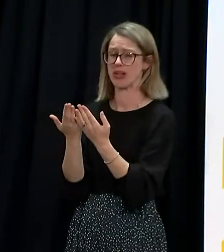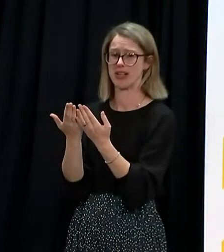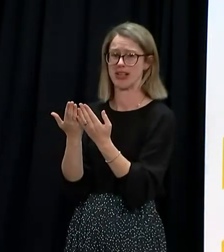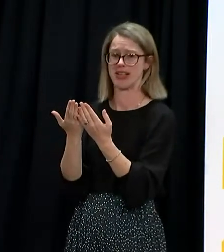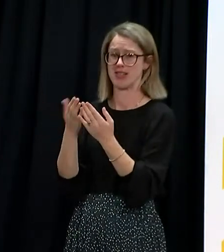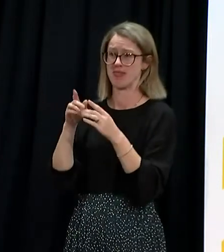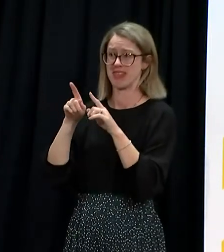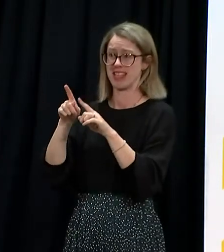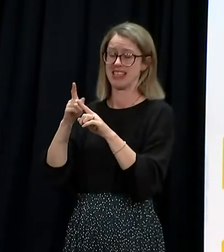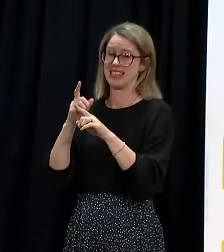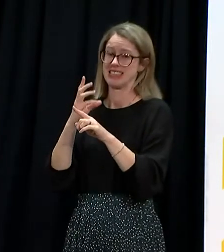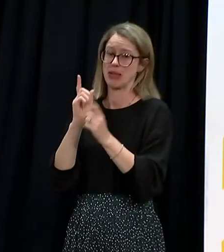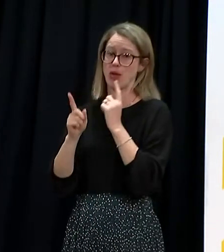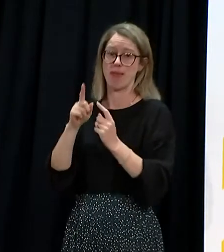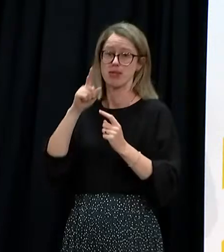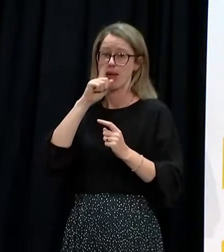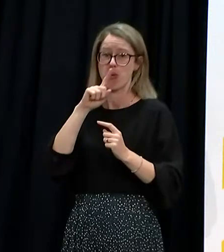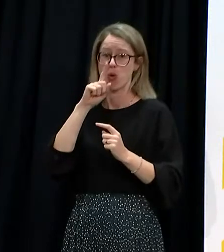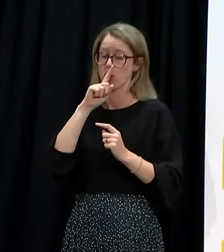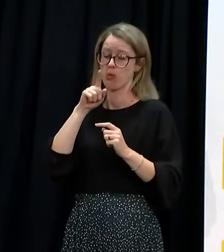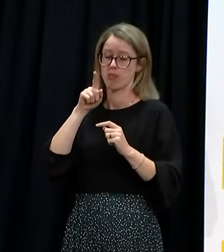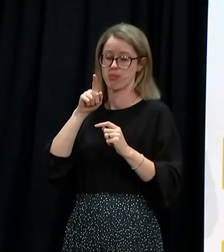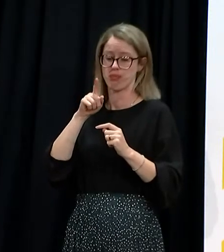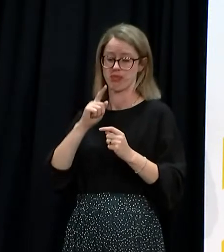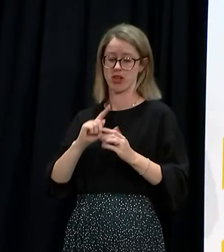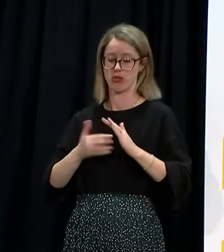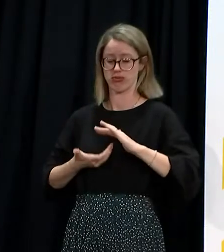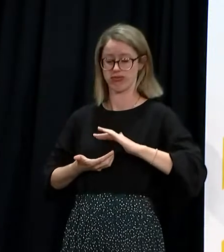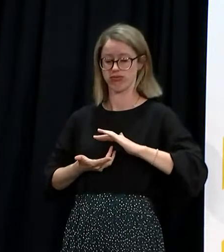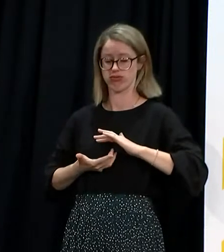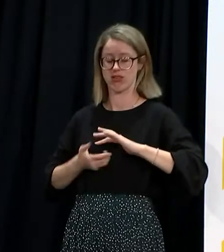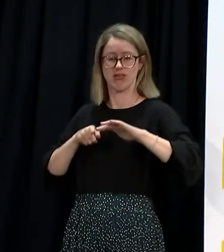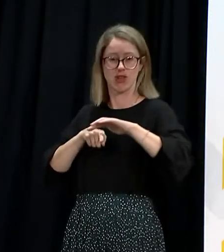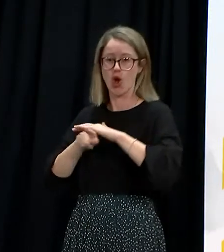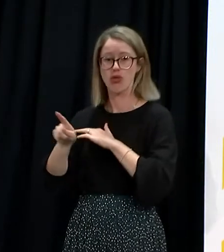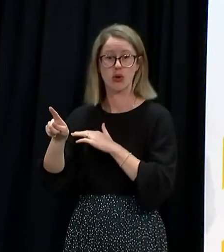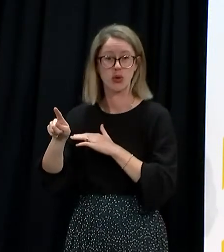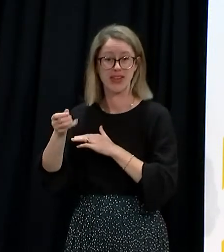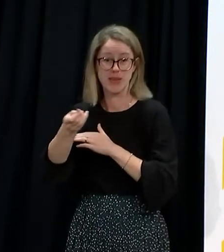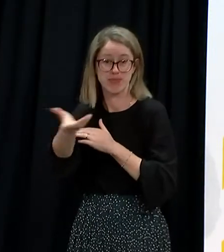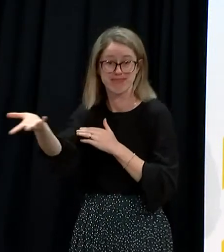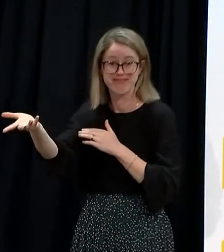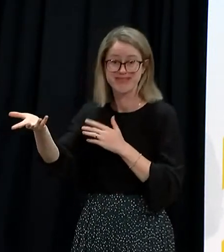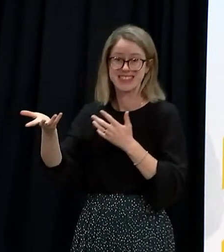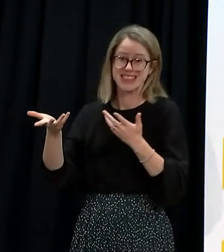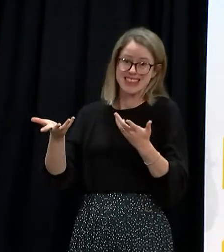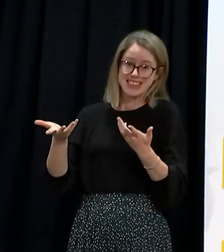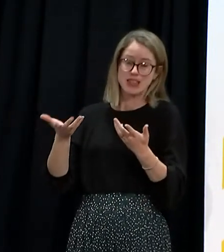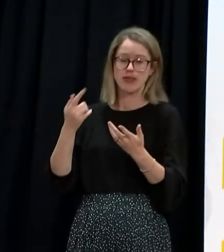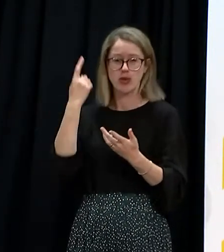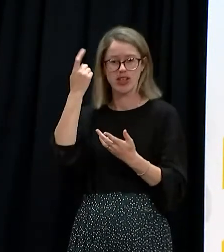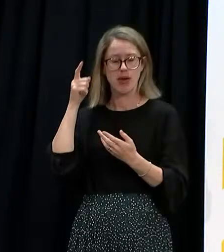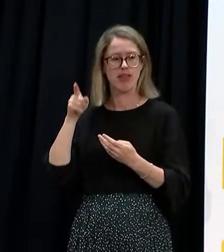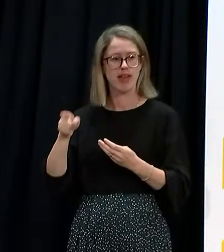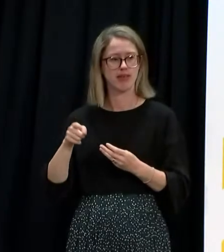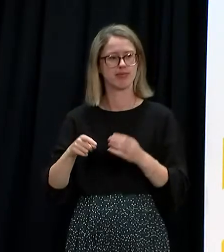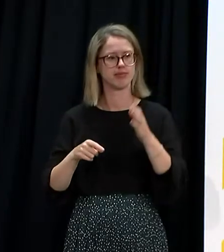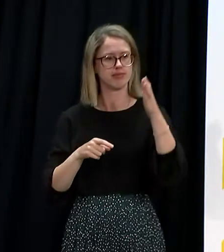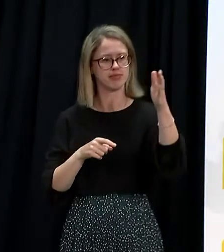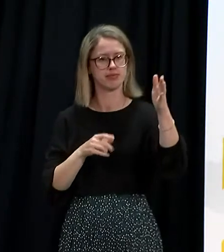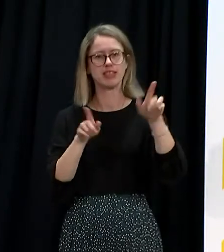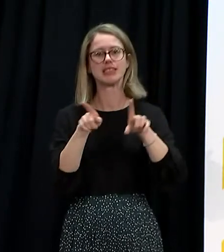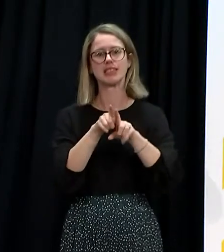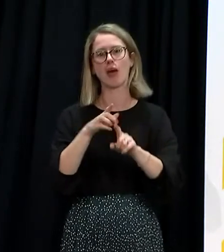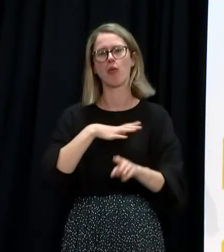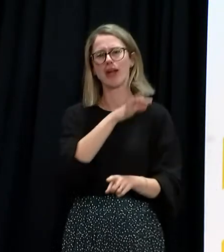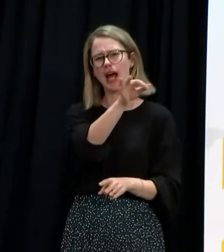is ironclad, and so it is worth thinking about that when you think then about the settings you have across the country. Is then an option that